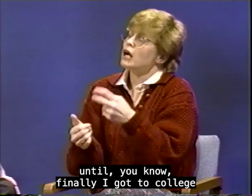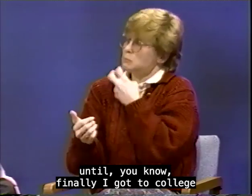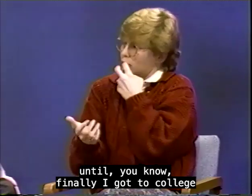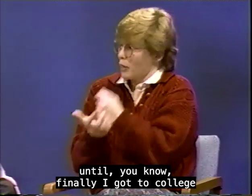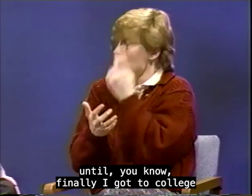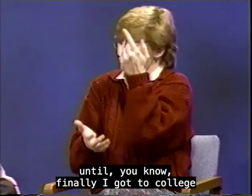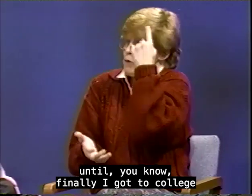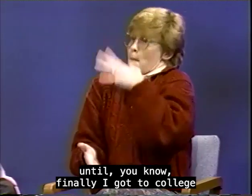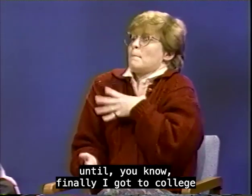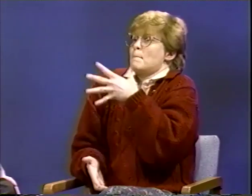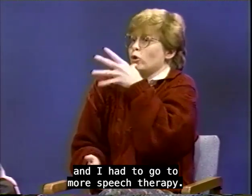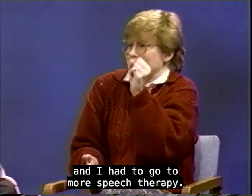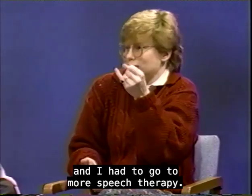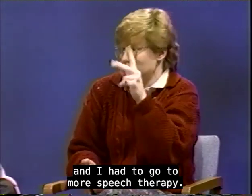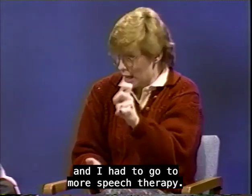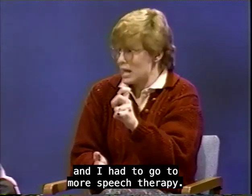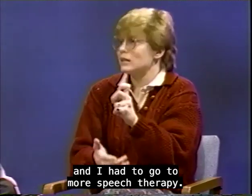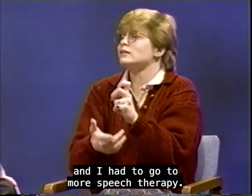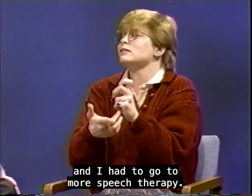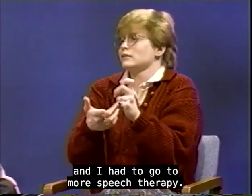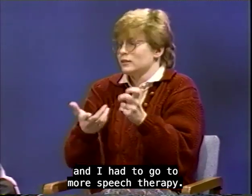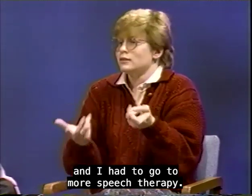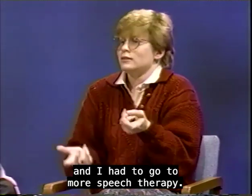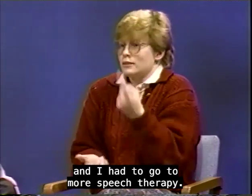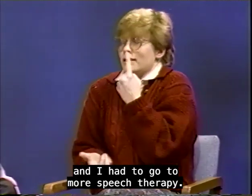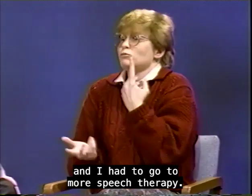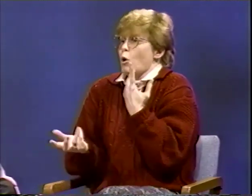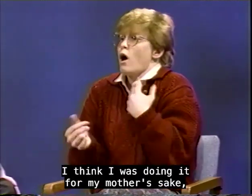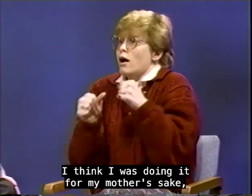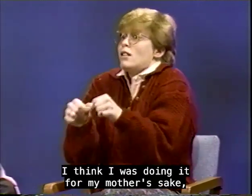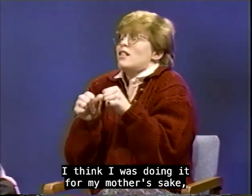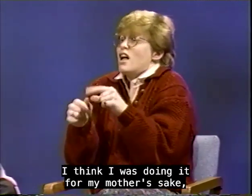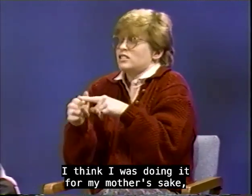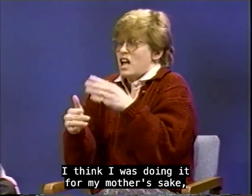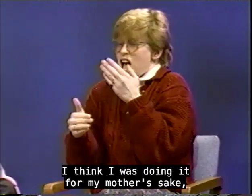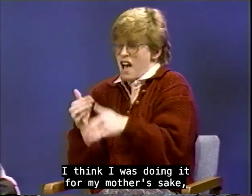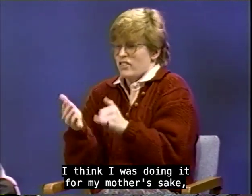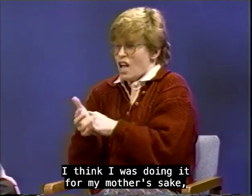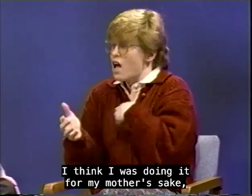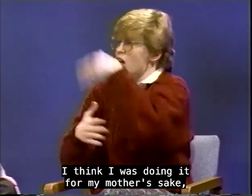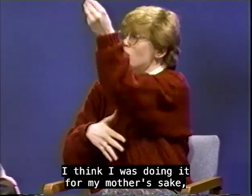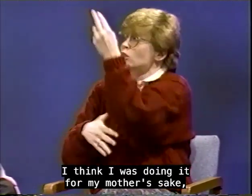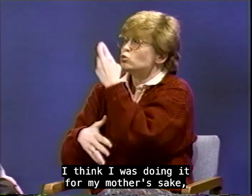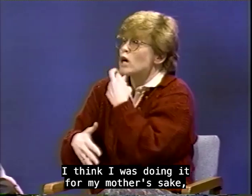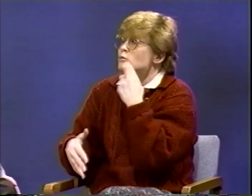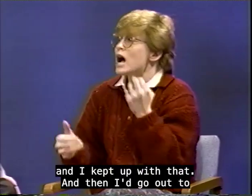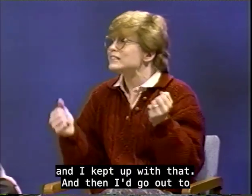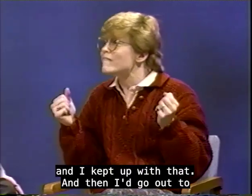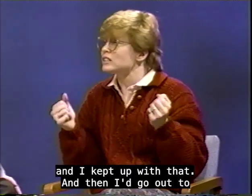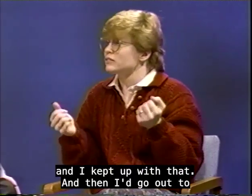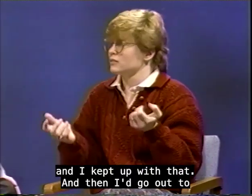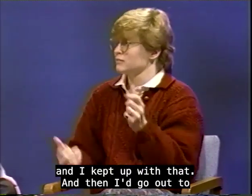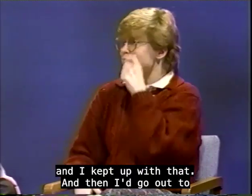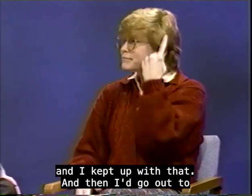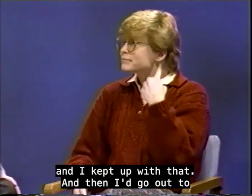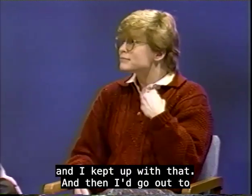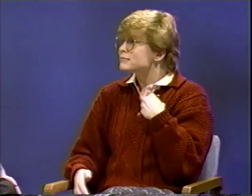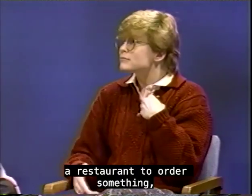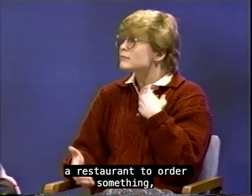to college and I had to go to more speech therapy. I think I was doing it for my mother's sake. And I kept up with that. And then I'd go out to a